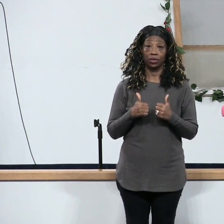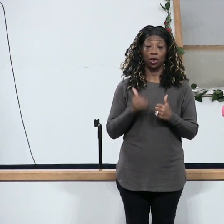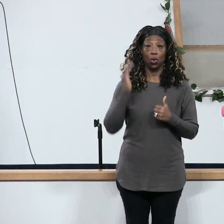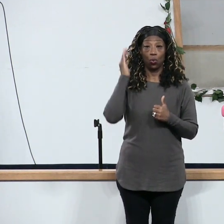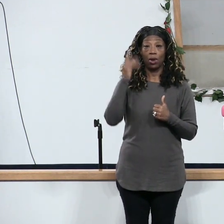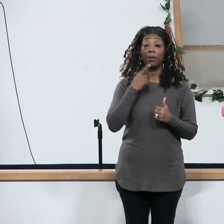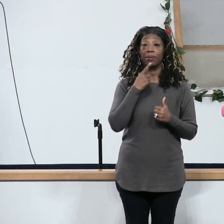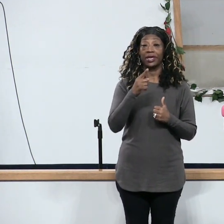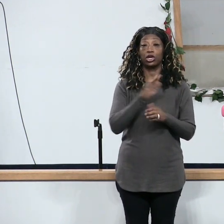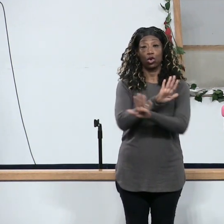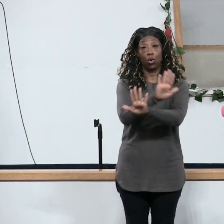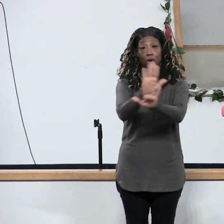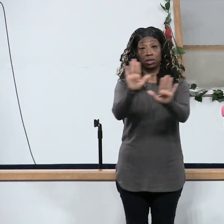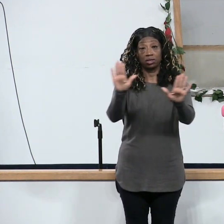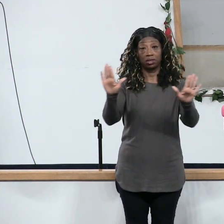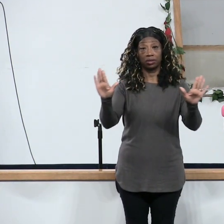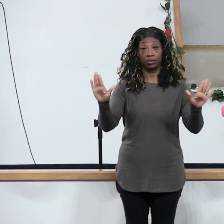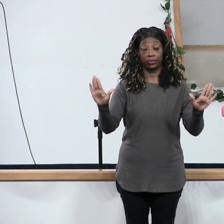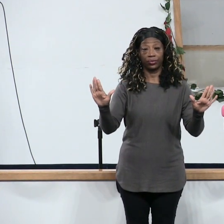will be yours.